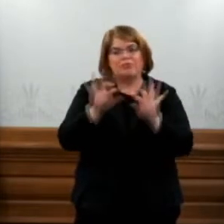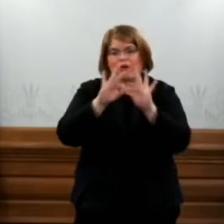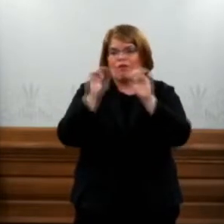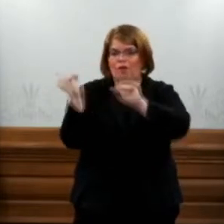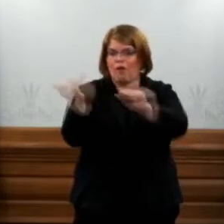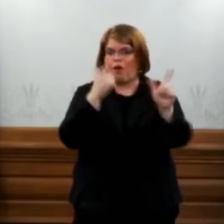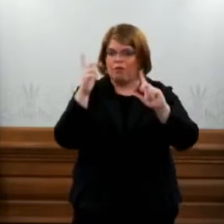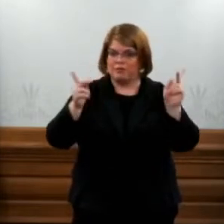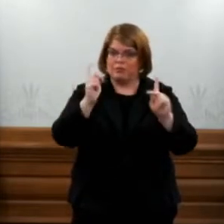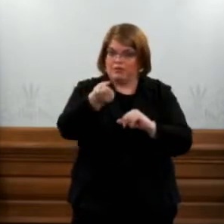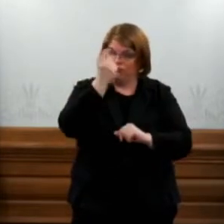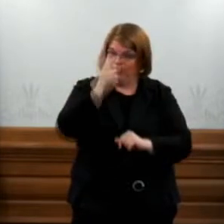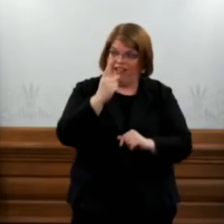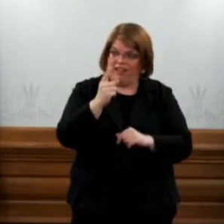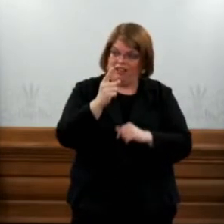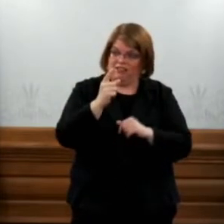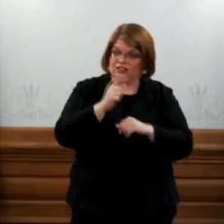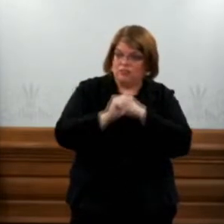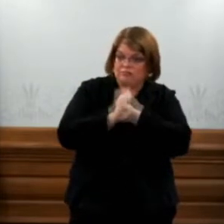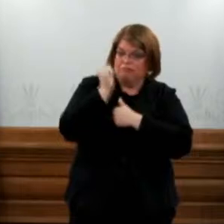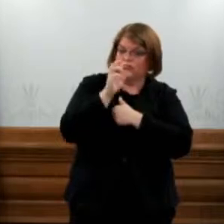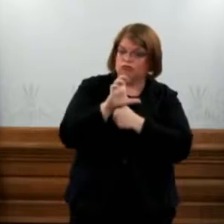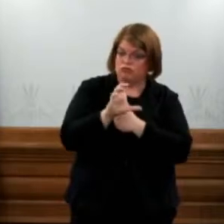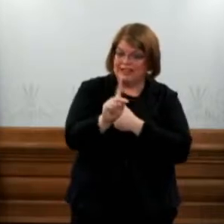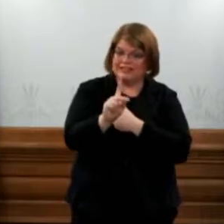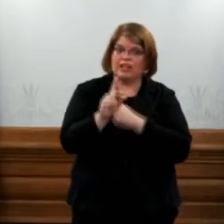and take those little steps, each one